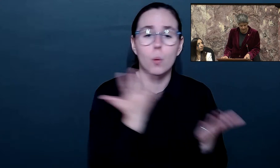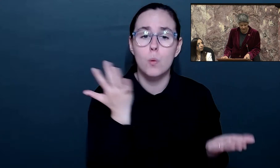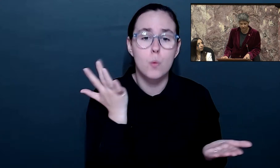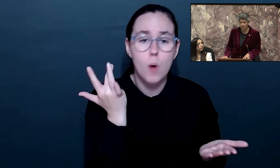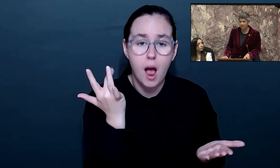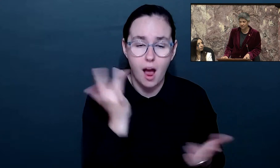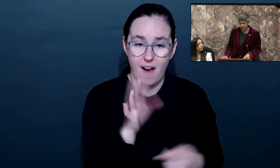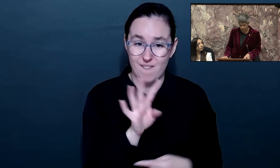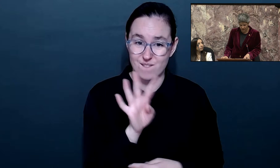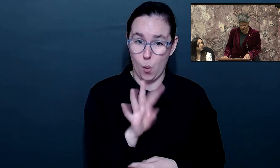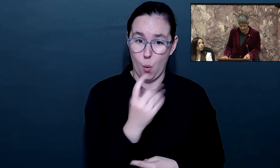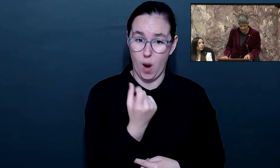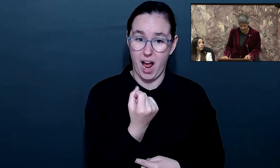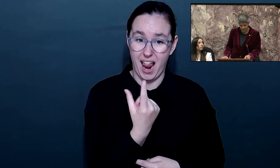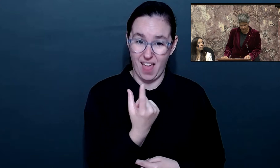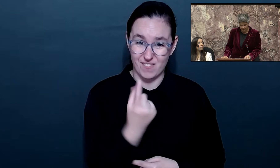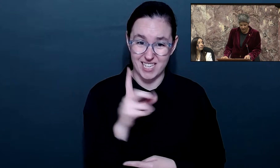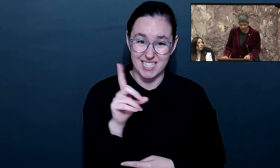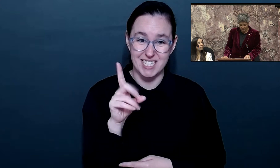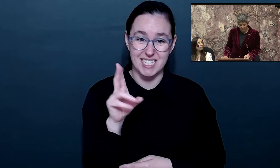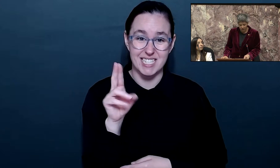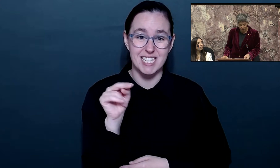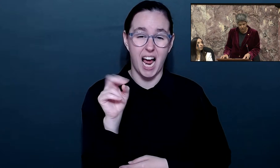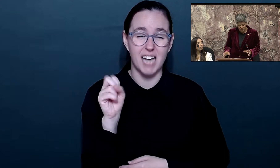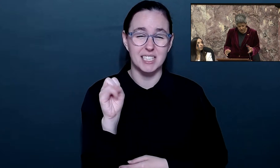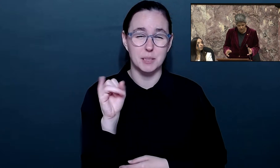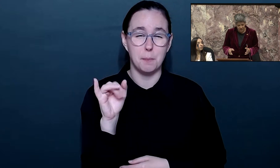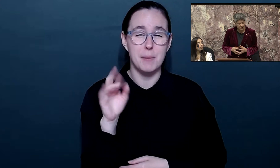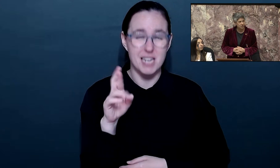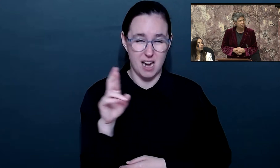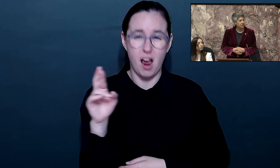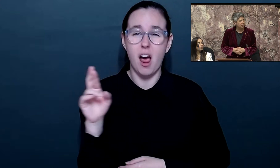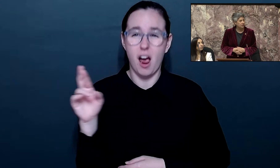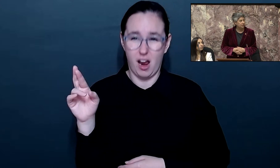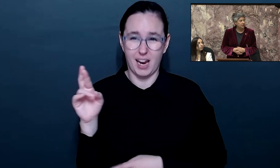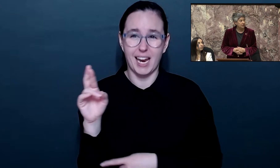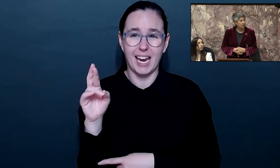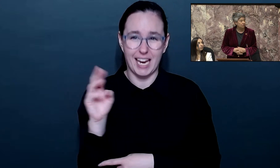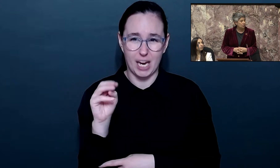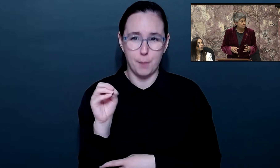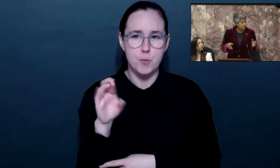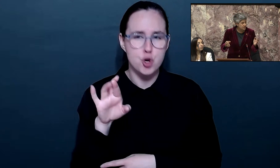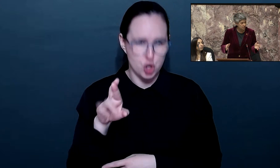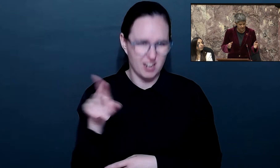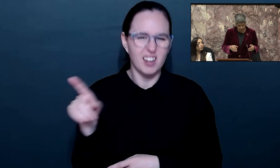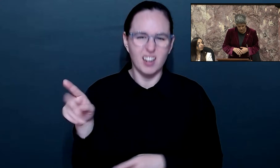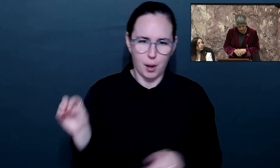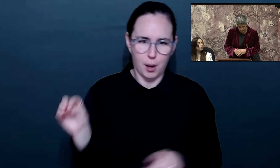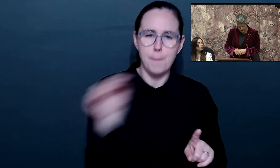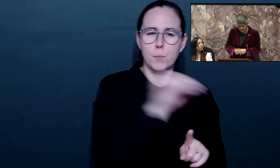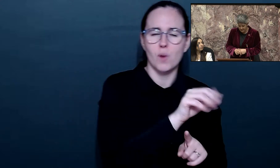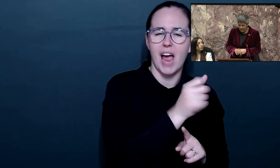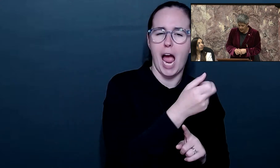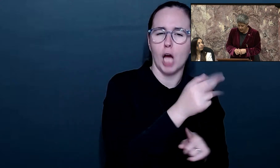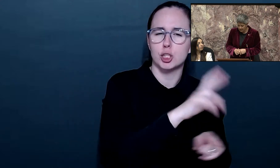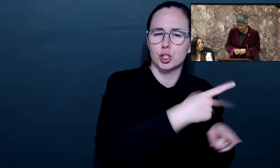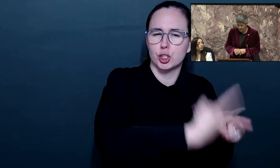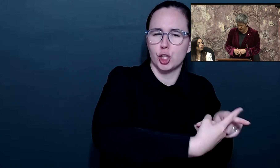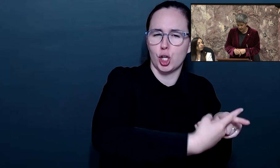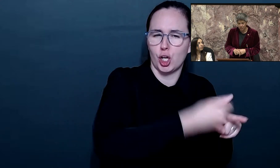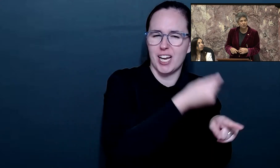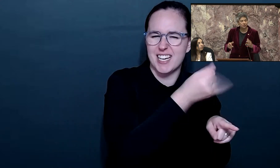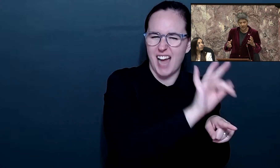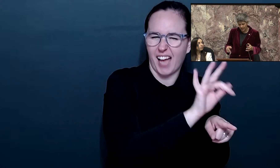and 19th Avenue in Vancouver, Kensington. They've got a new senior centre, including affordable seniors housing units,